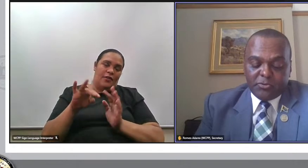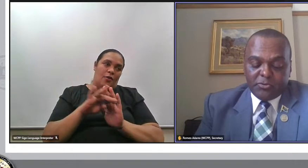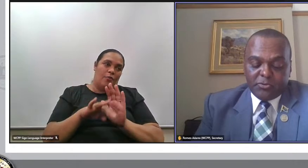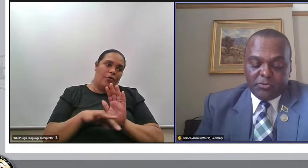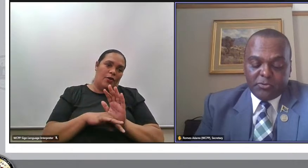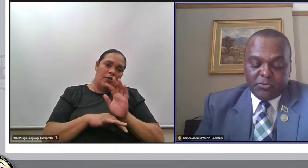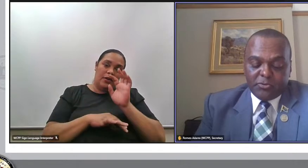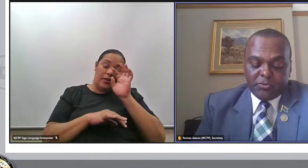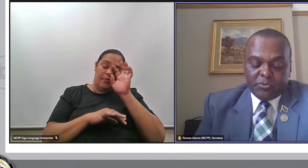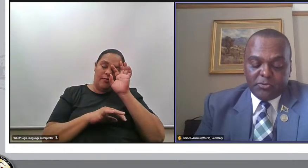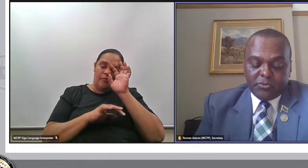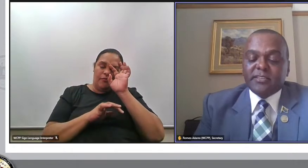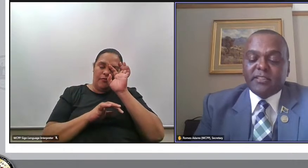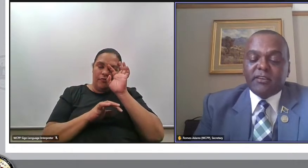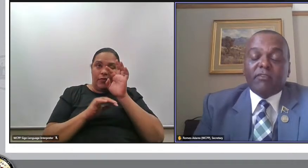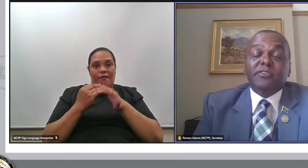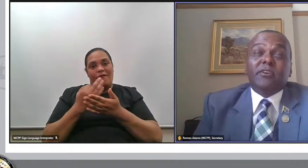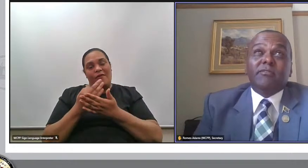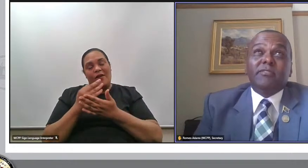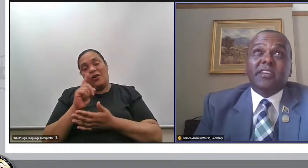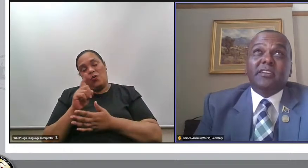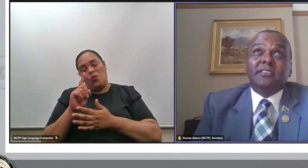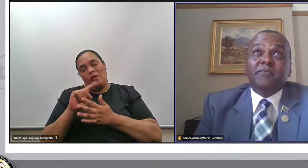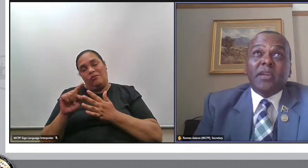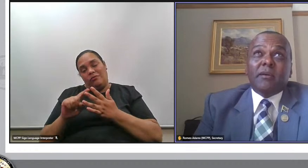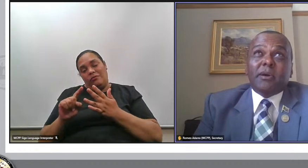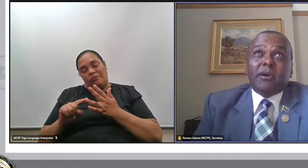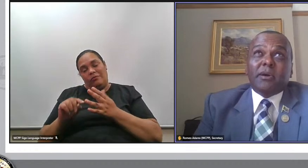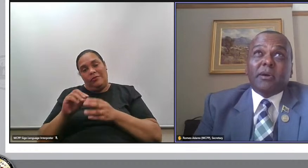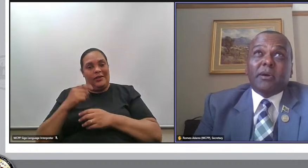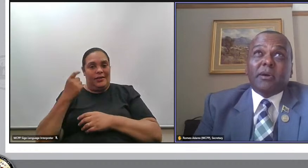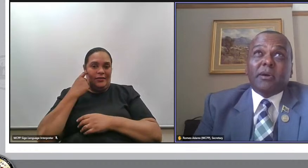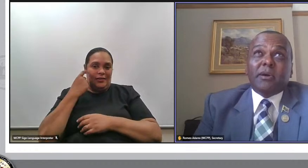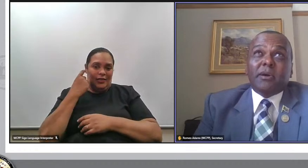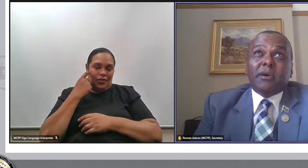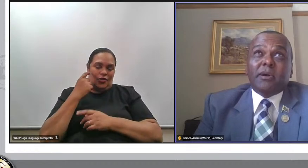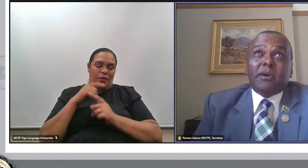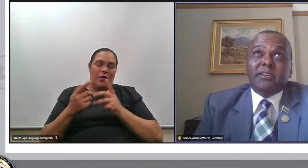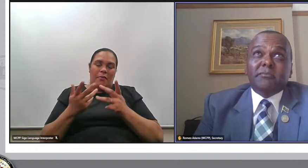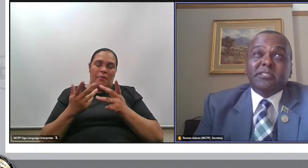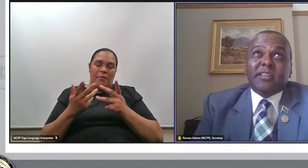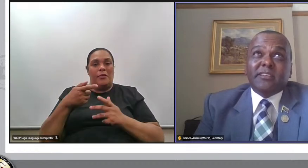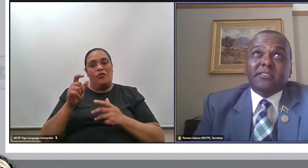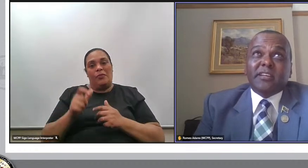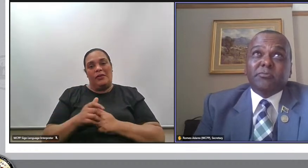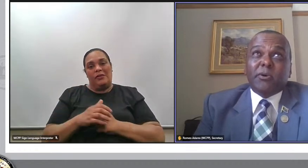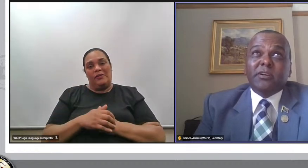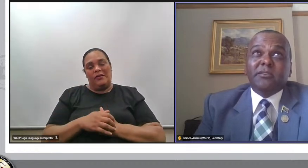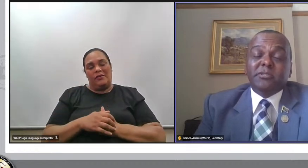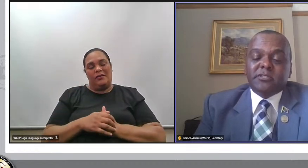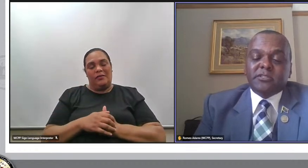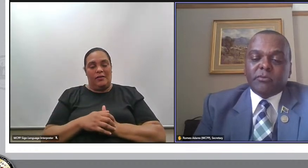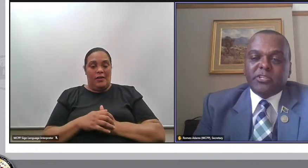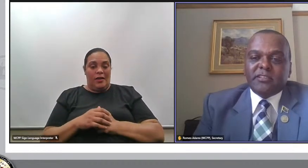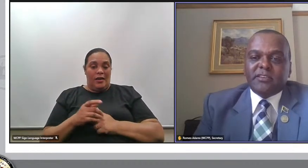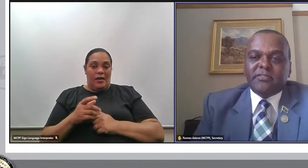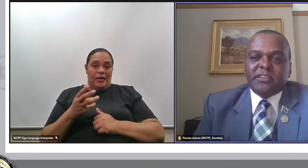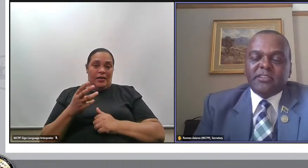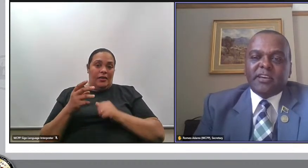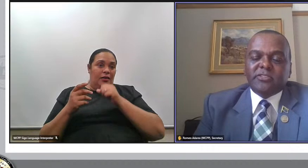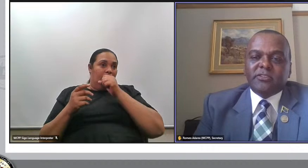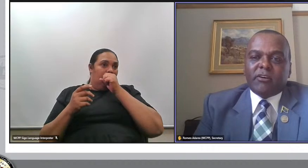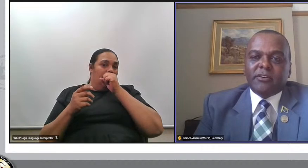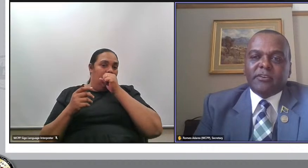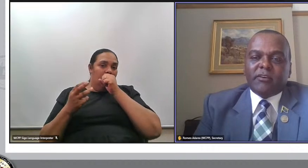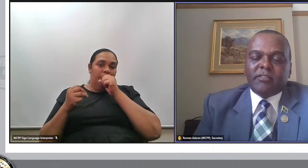and the what funding is in the office of the Secretary. But maybe just Chairperson, Mr. Titus had spoken and Mr. Jawadin had